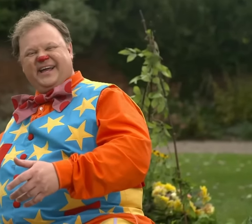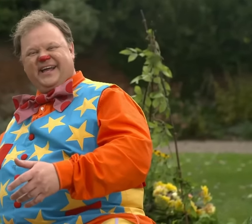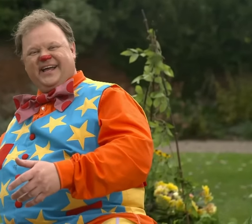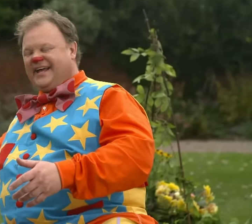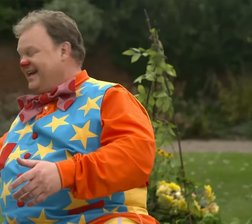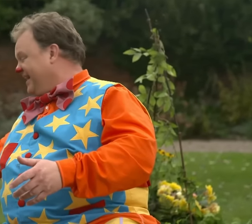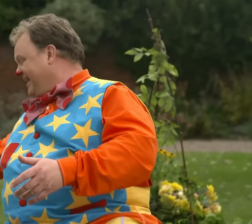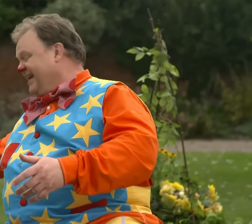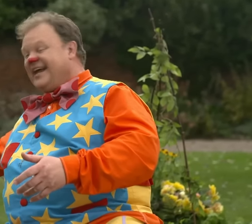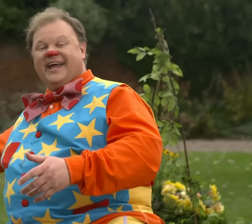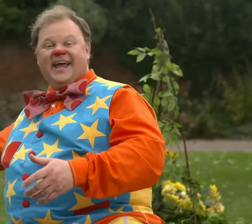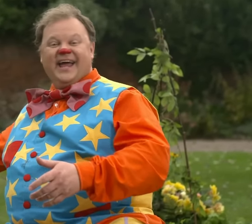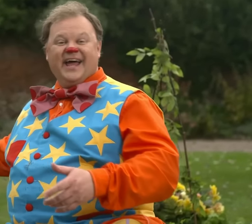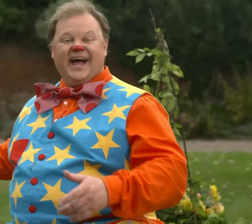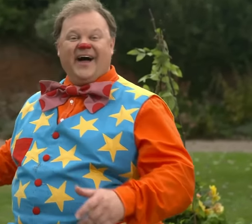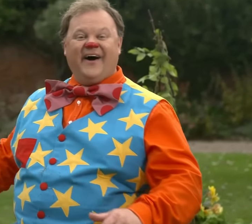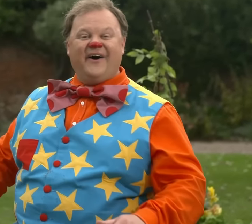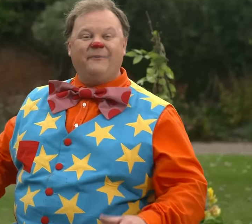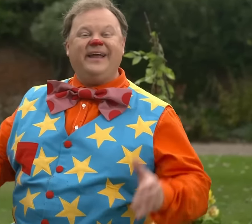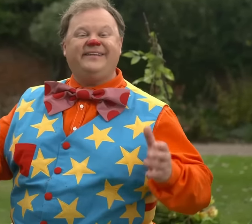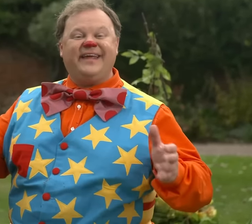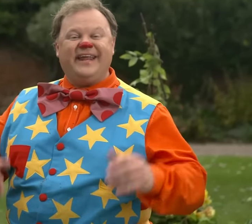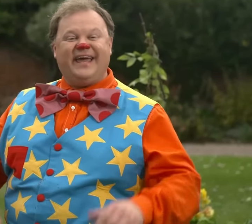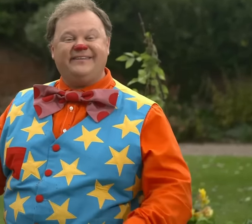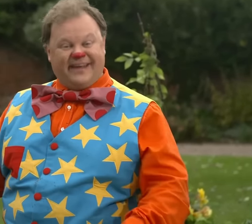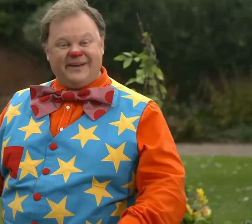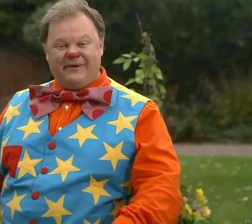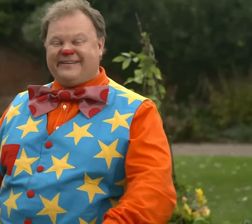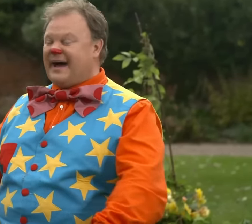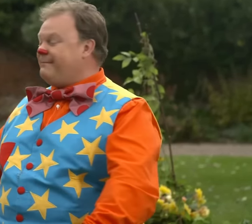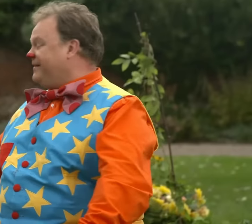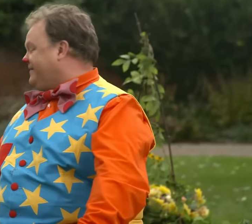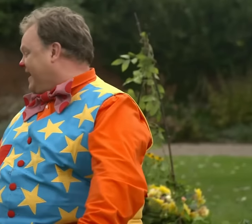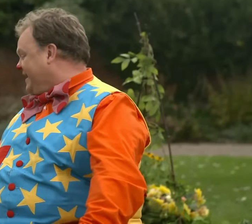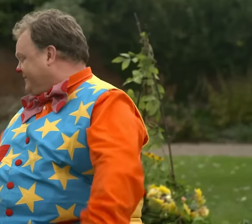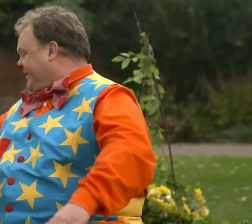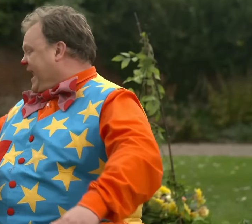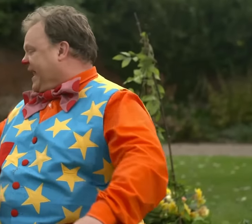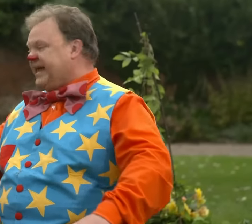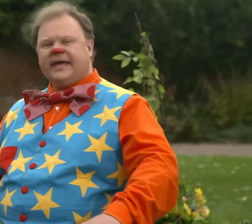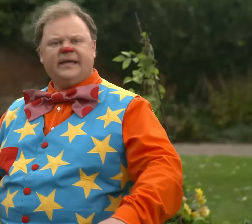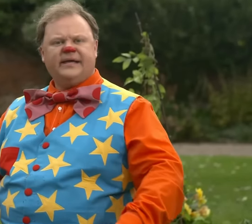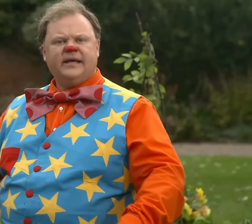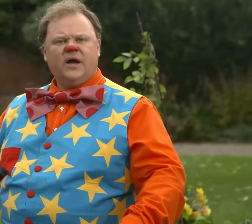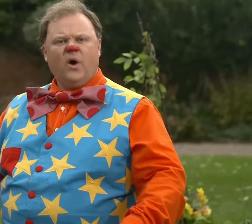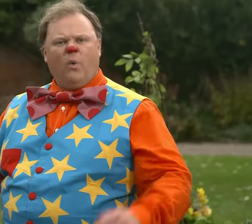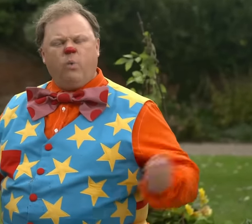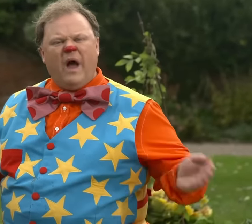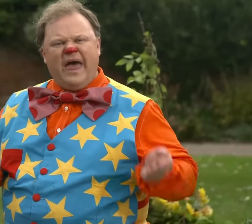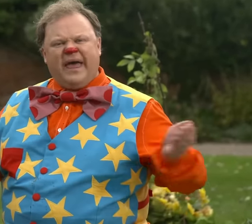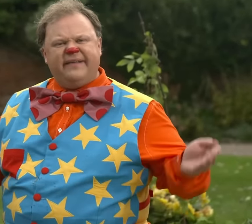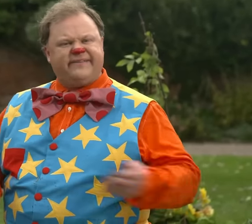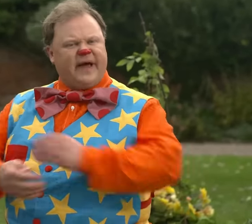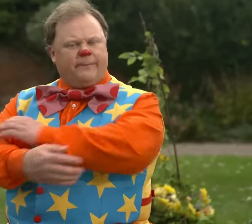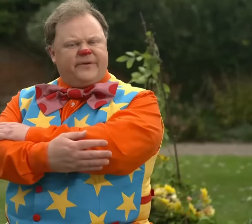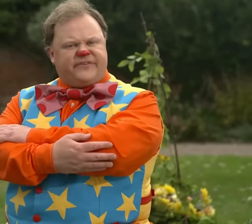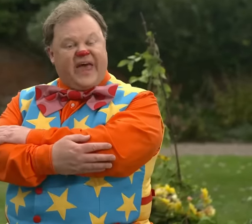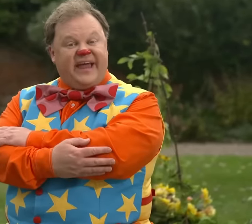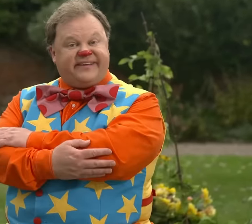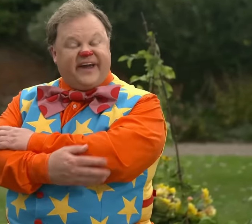Well done, Mr. Tumble. Oh, we did it, didn't we, Tumble Ted? Hey, where's Tumble Ted